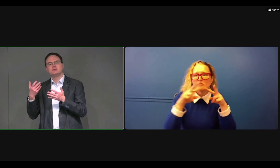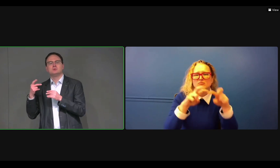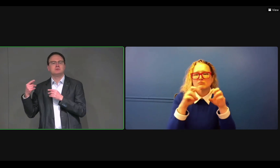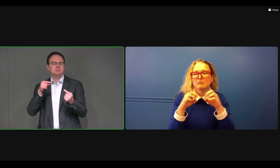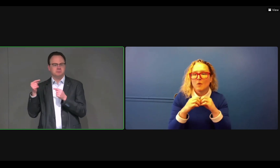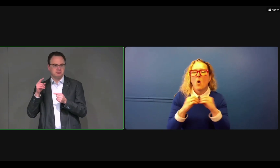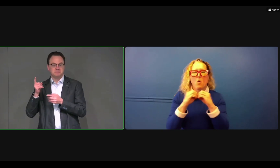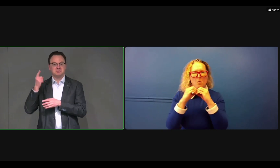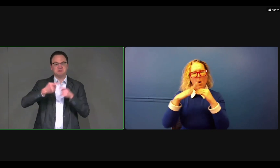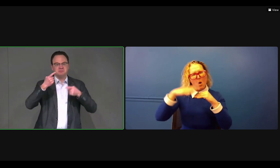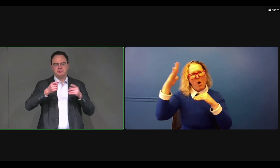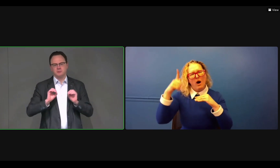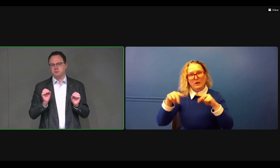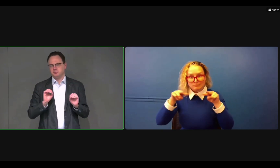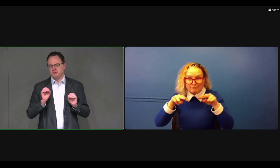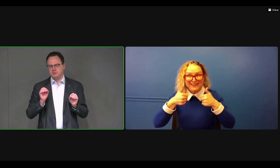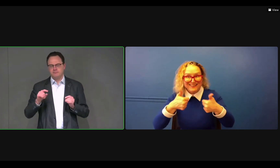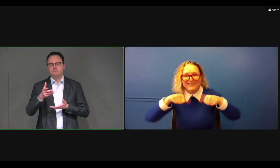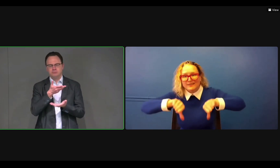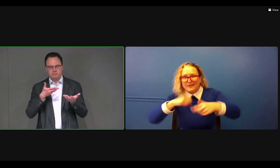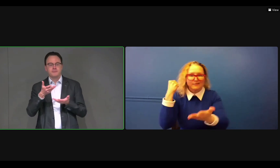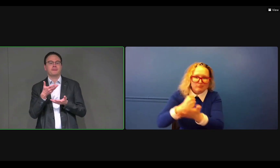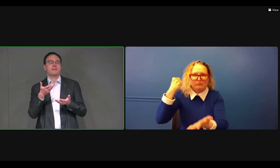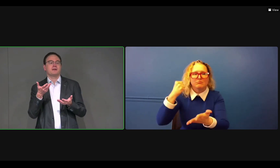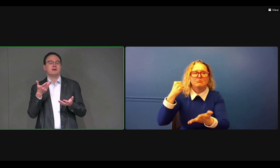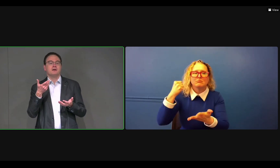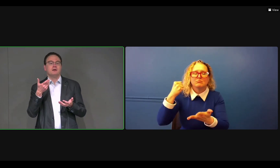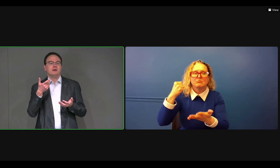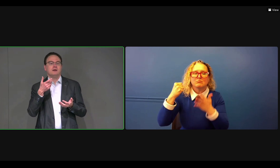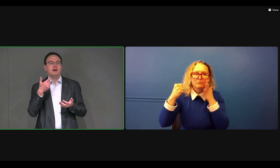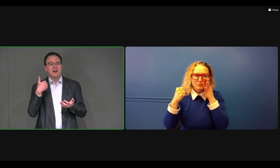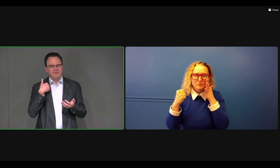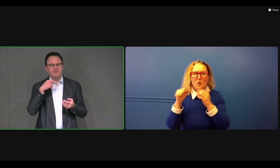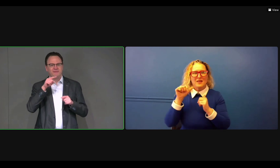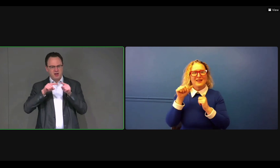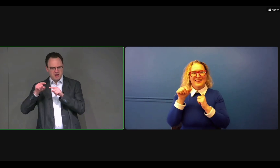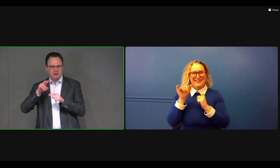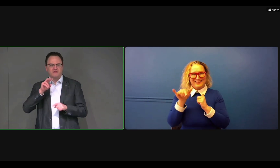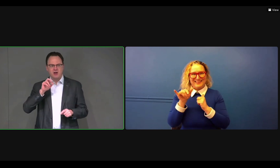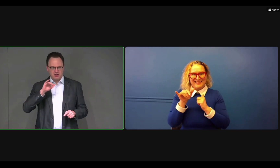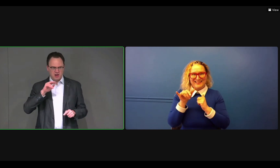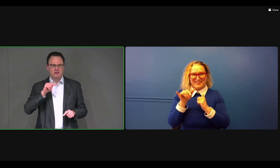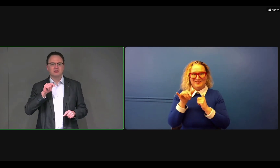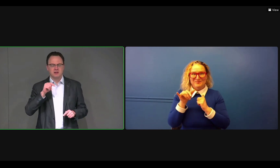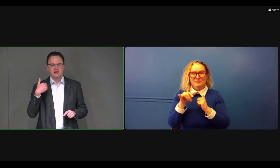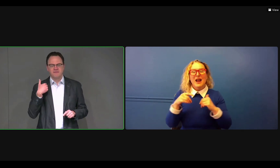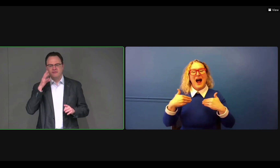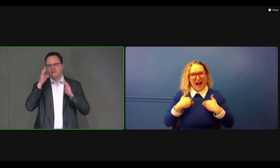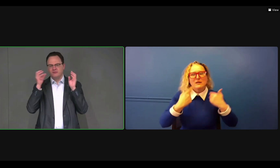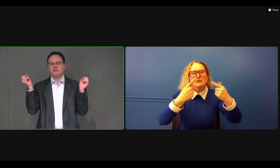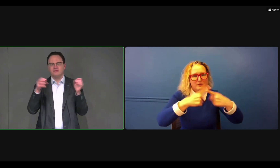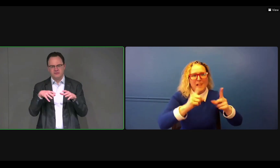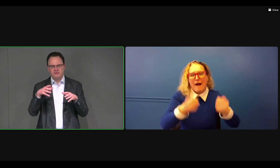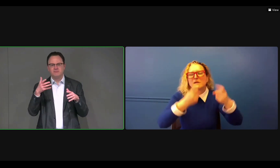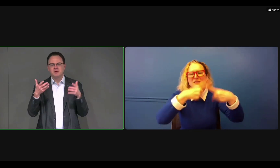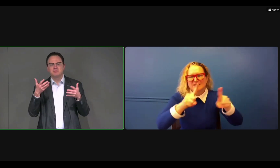whether or not the signs made sense in our language, not to argue, but to discuss and to elevate the conversation.